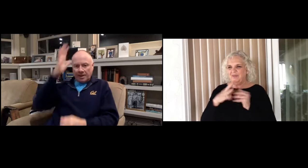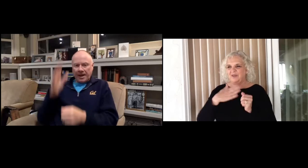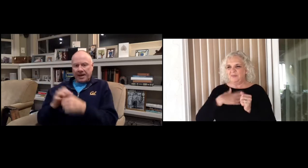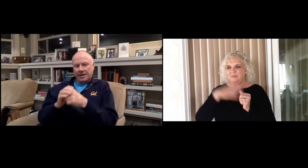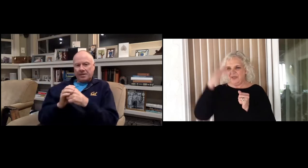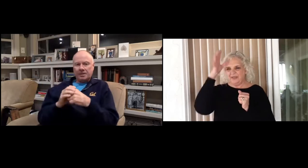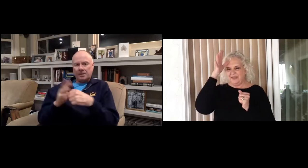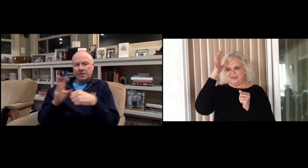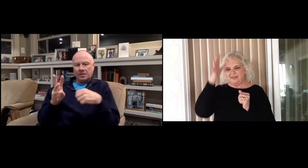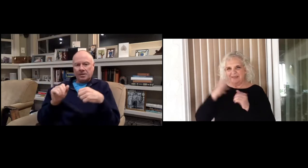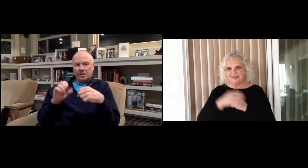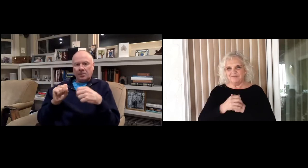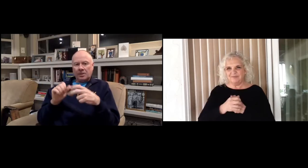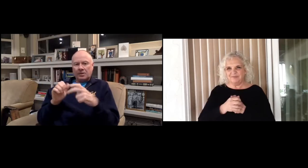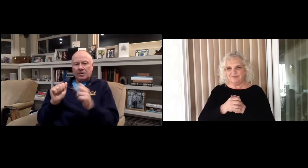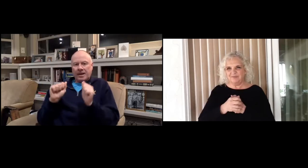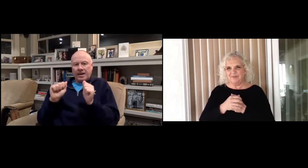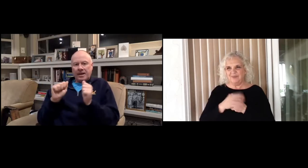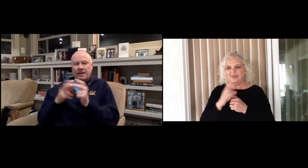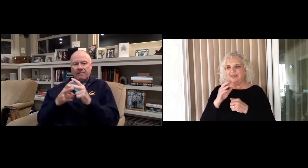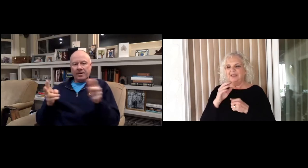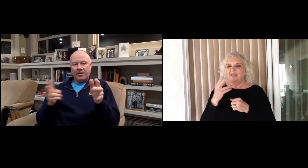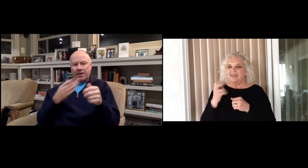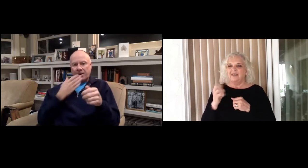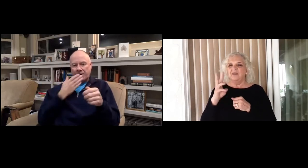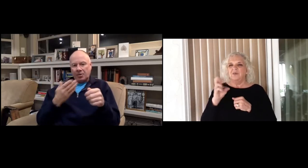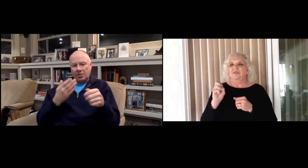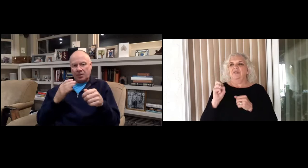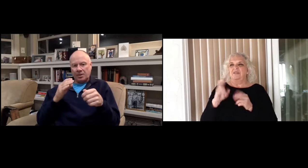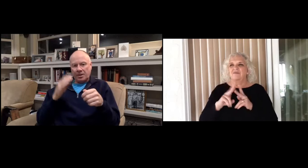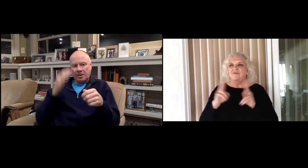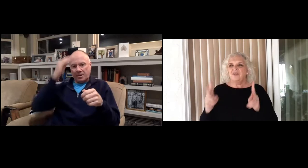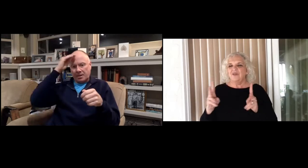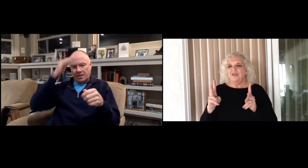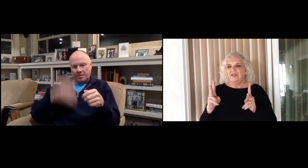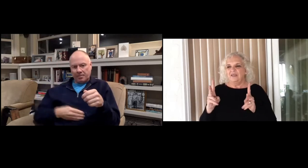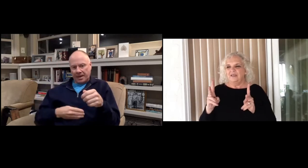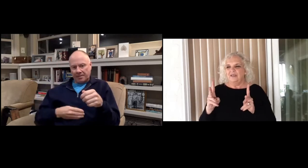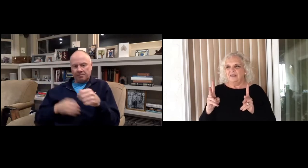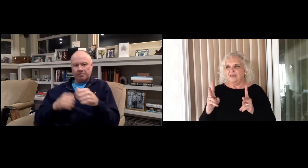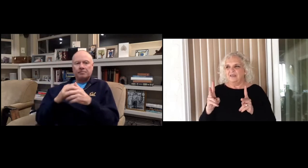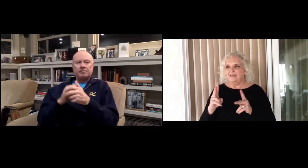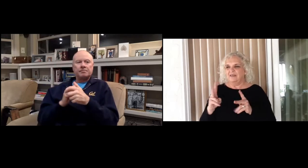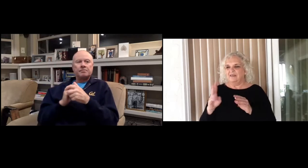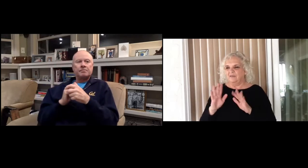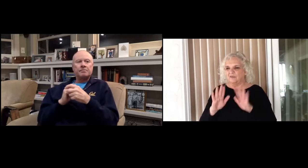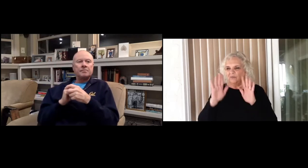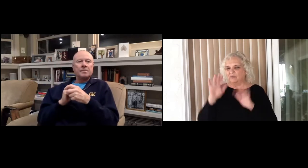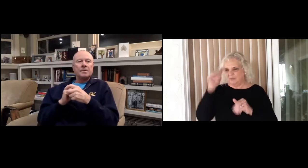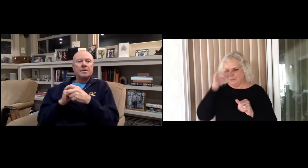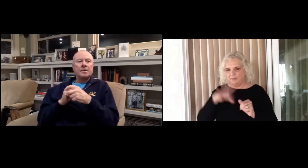My dad was a very good man.